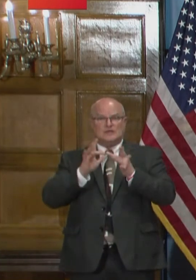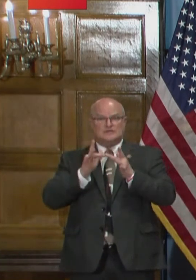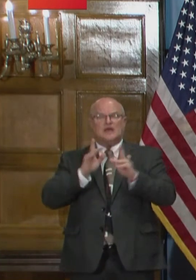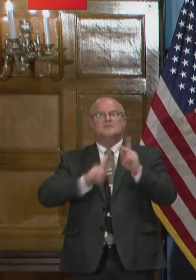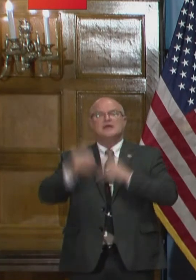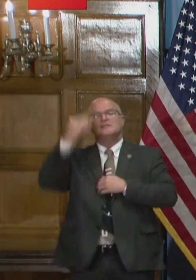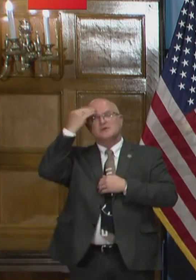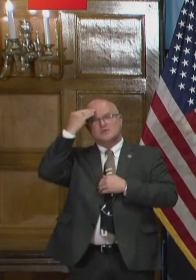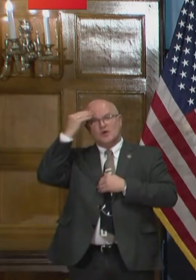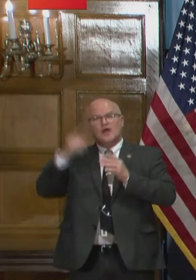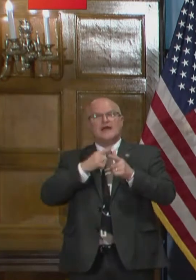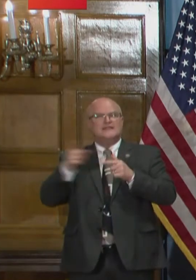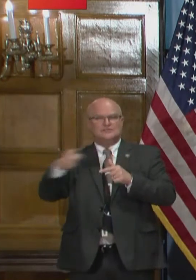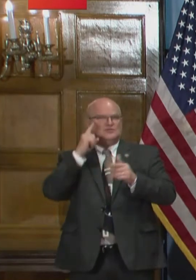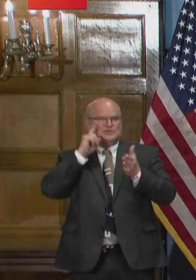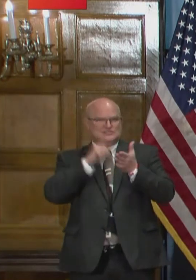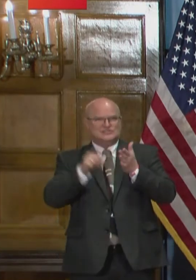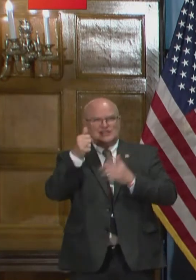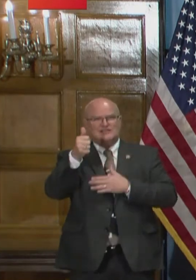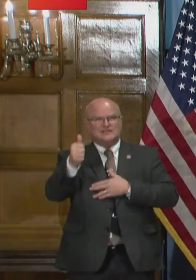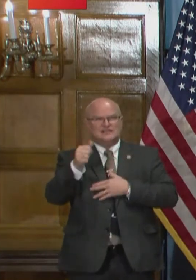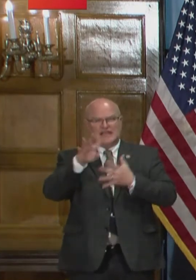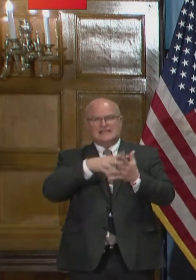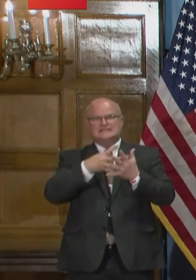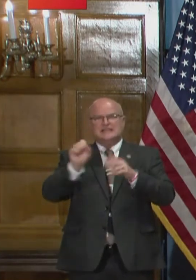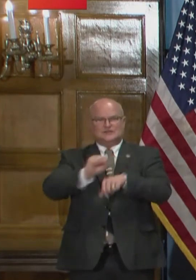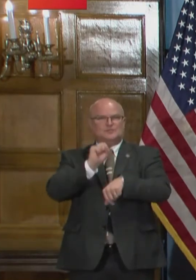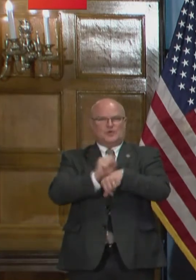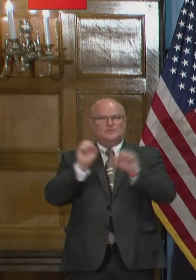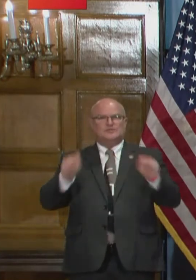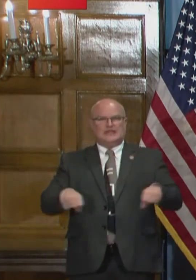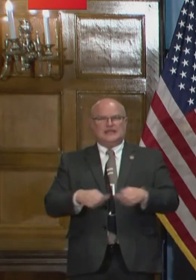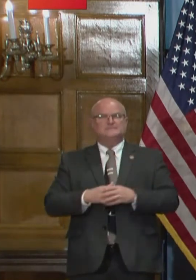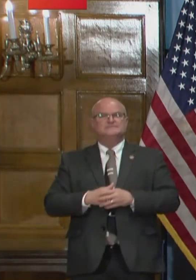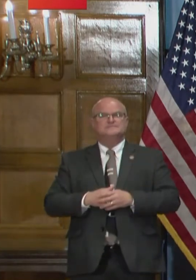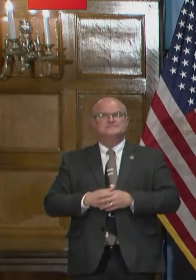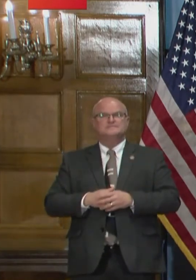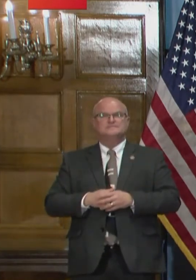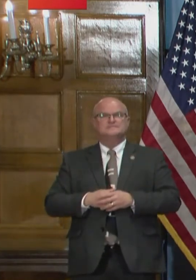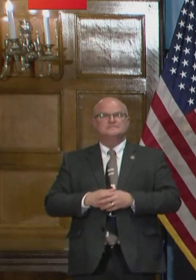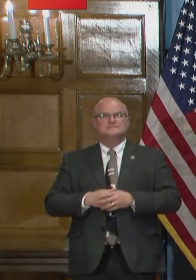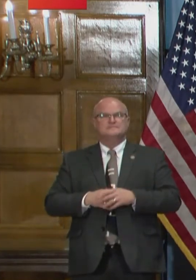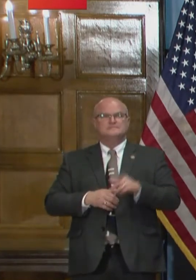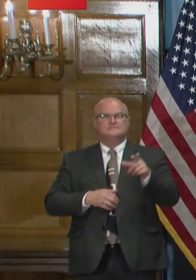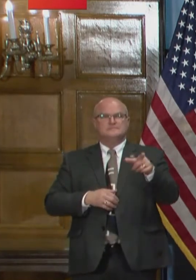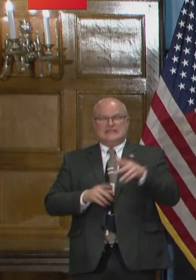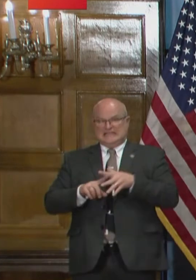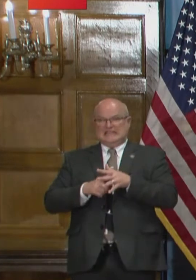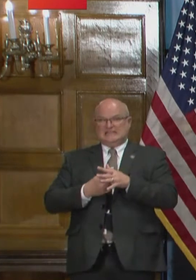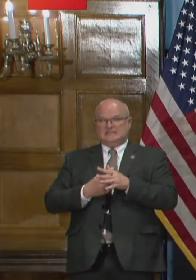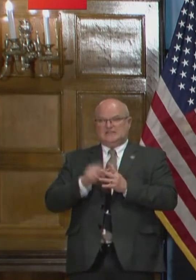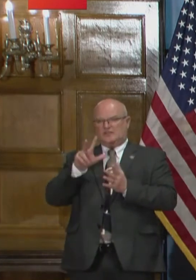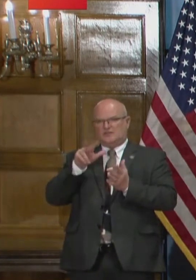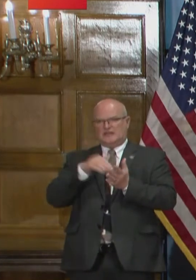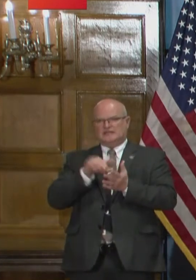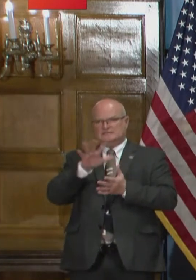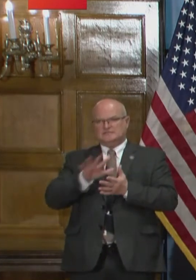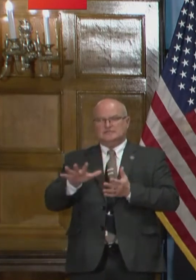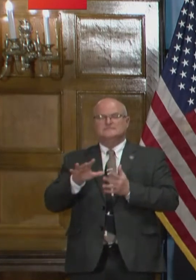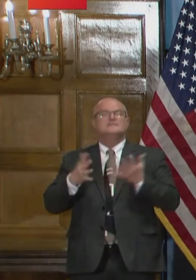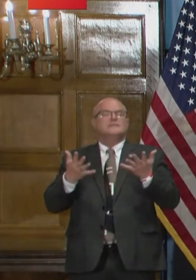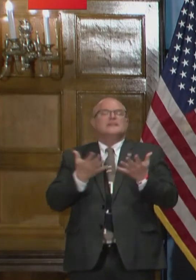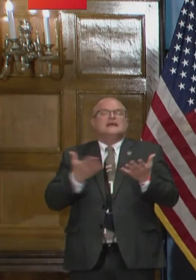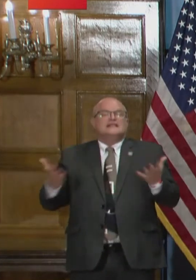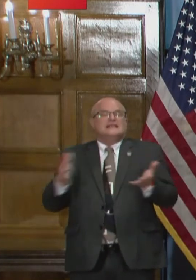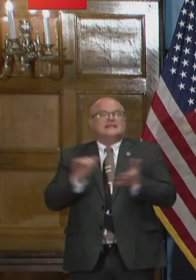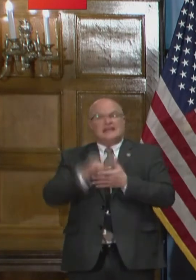and that you can check on that and schedule your appointment. So only 3,000? Initially. The thing